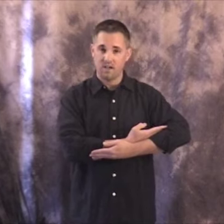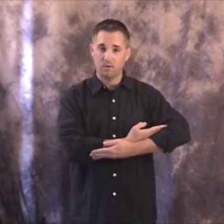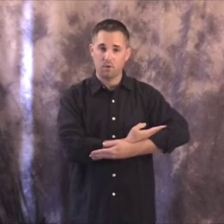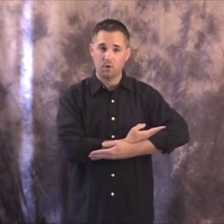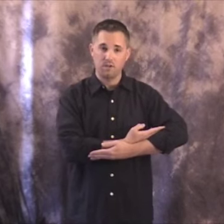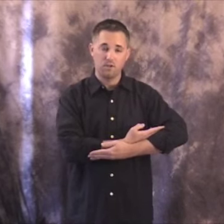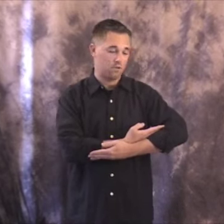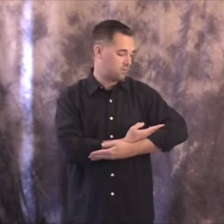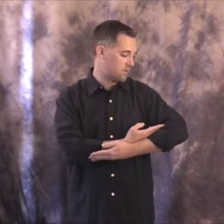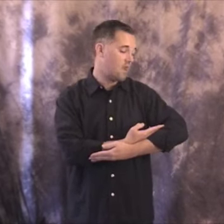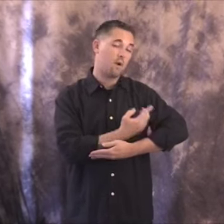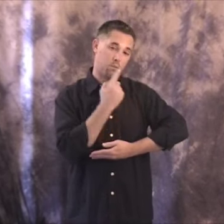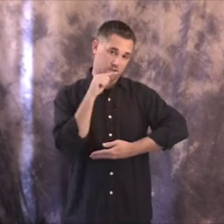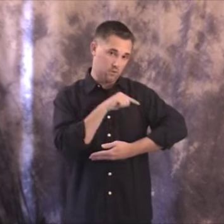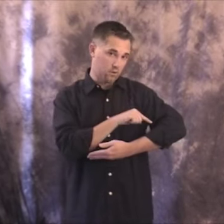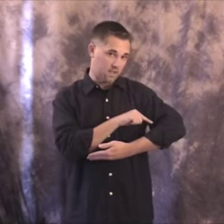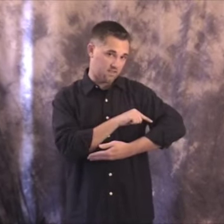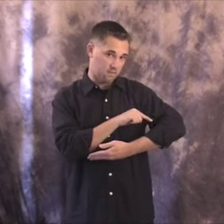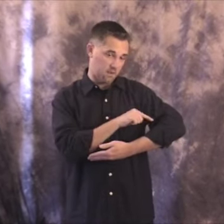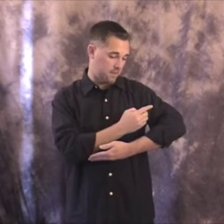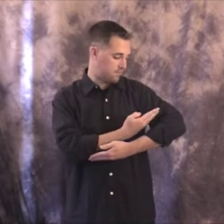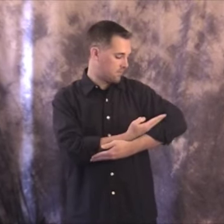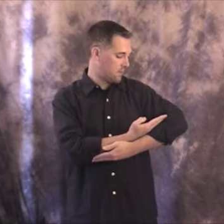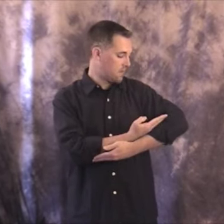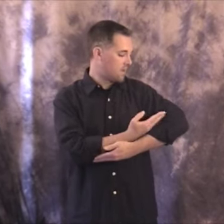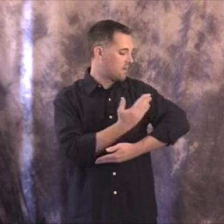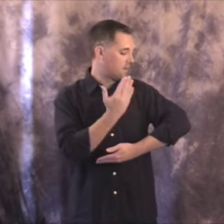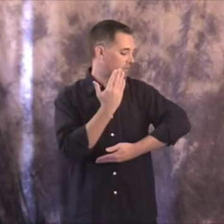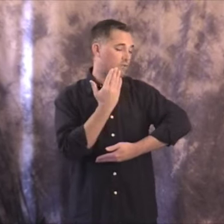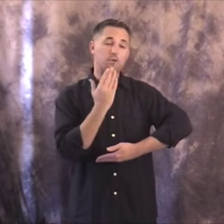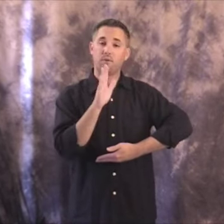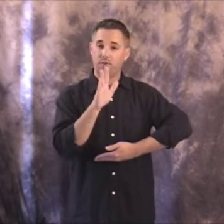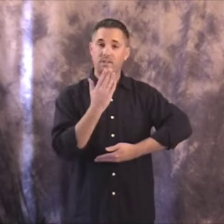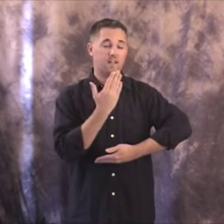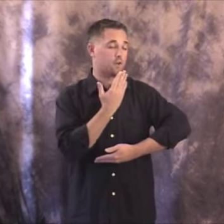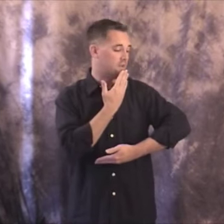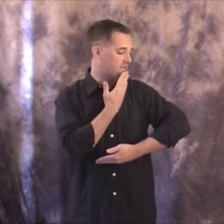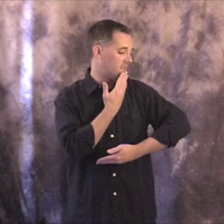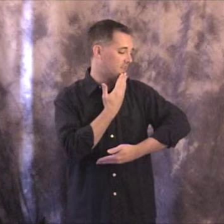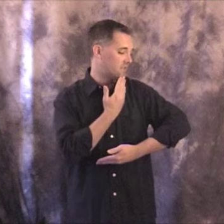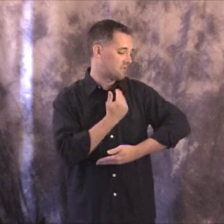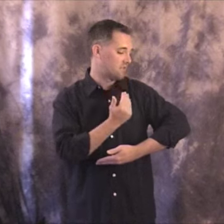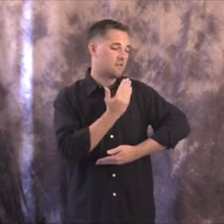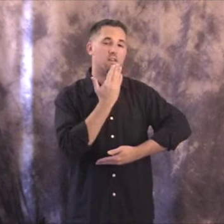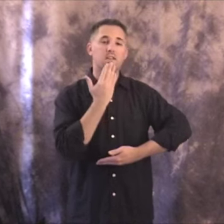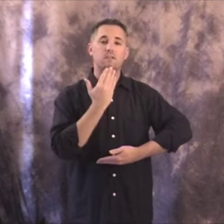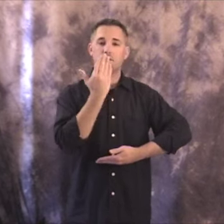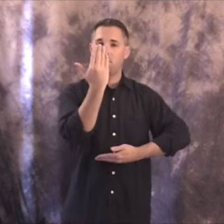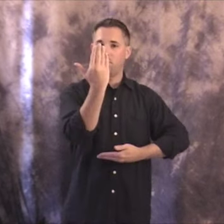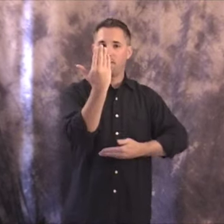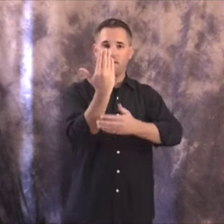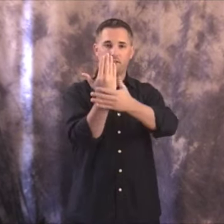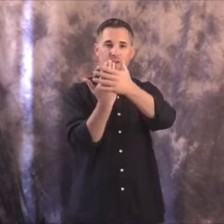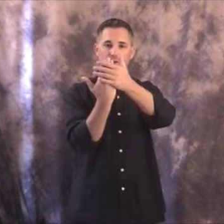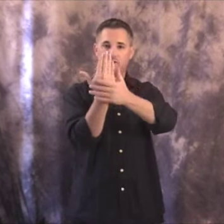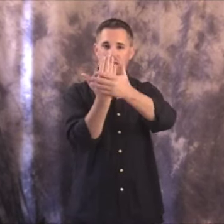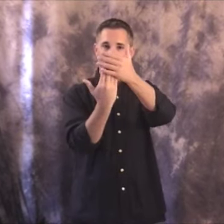that we're going to use, we're still looking at the baby. The first one for tender is this. So your fingers are